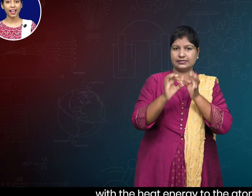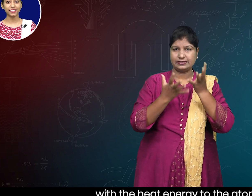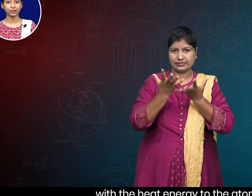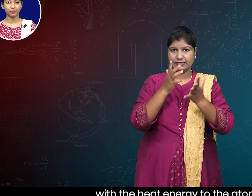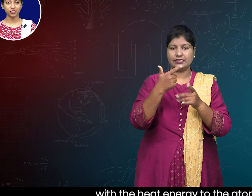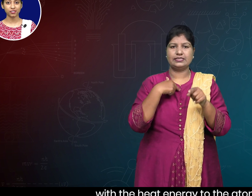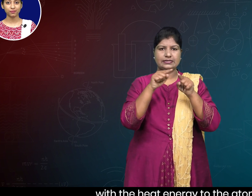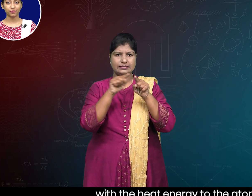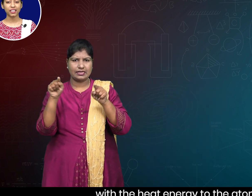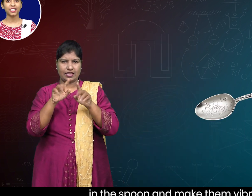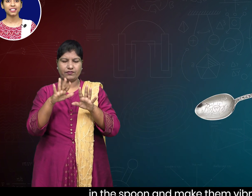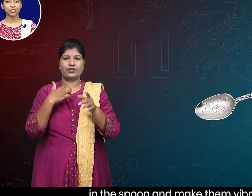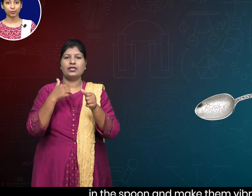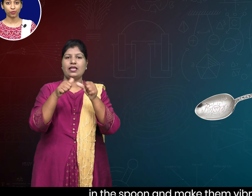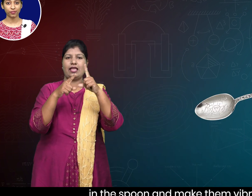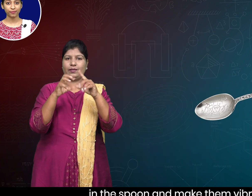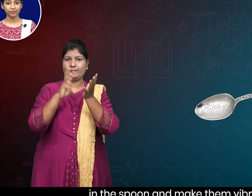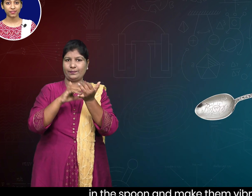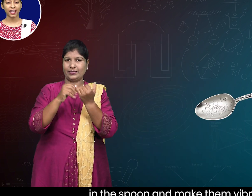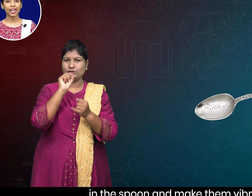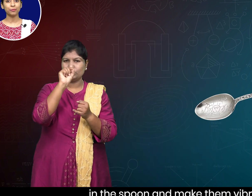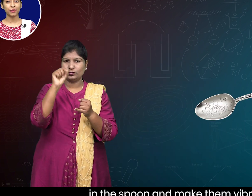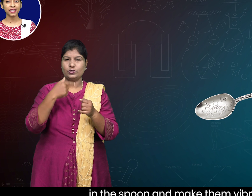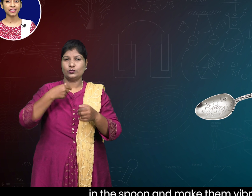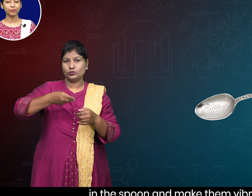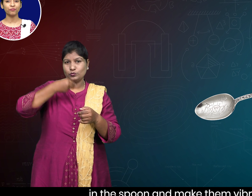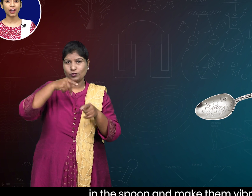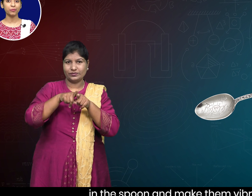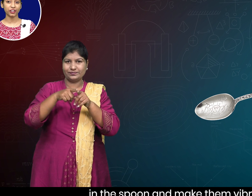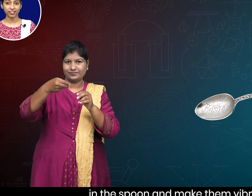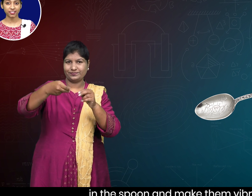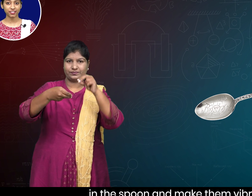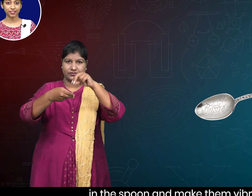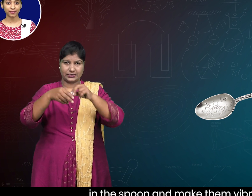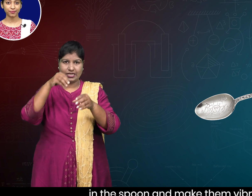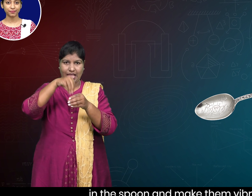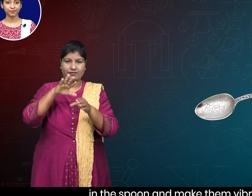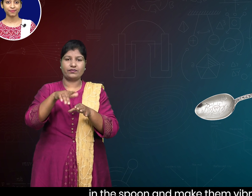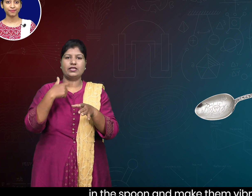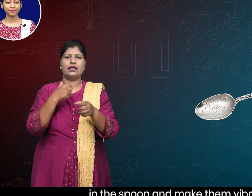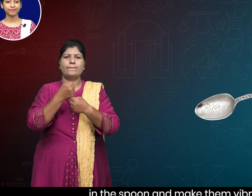the atoms in the spoon and make them vibrate.